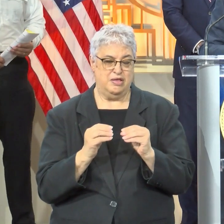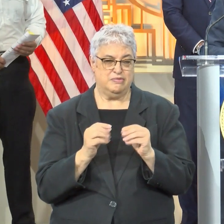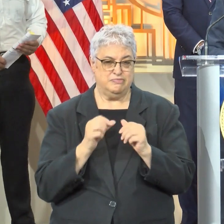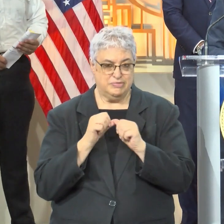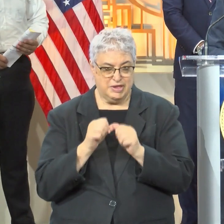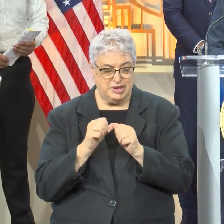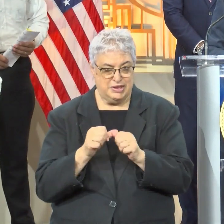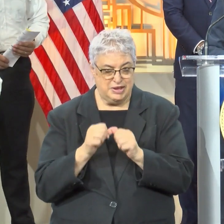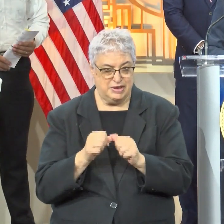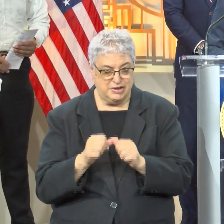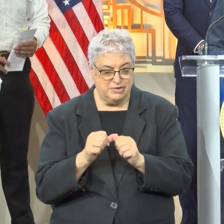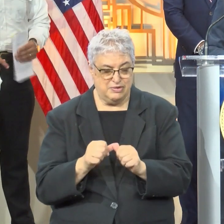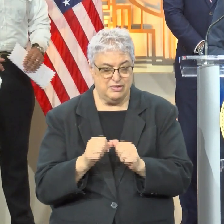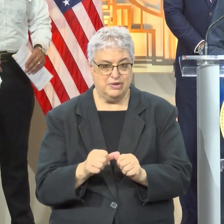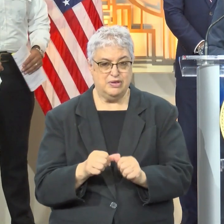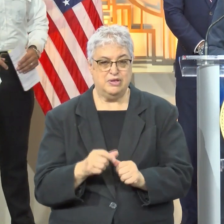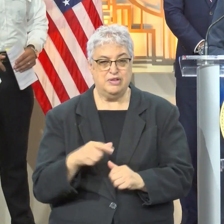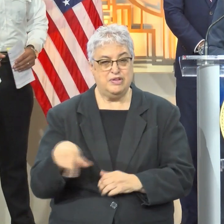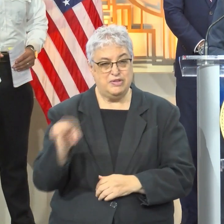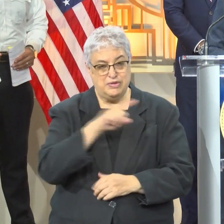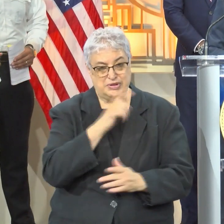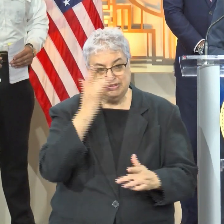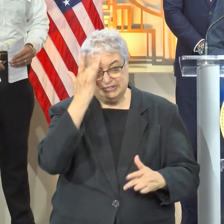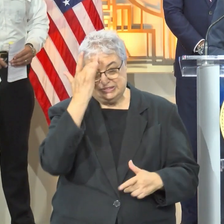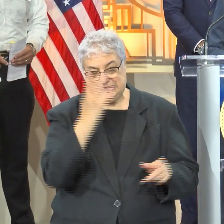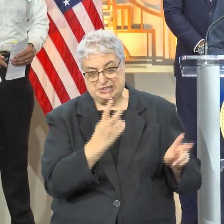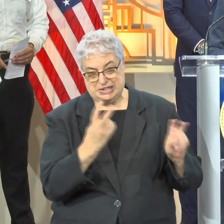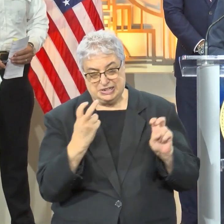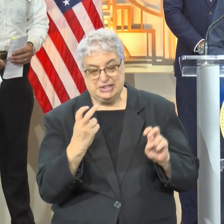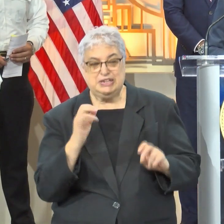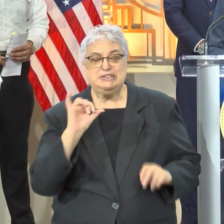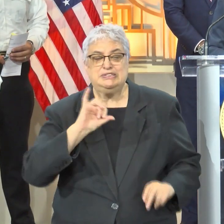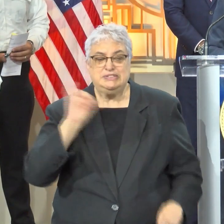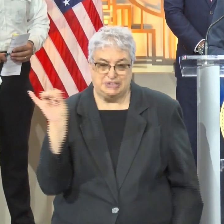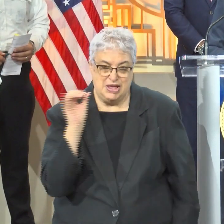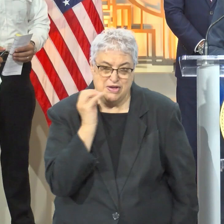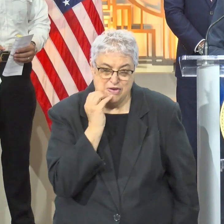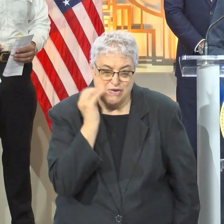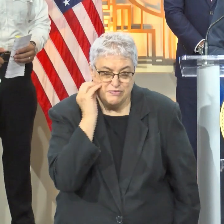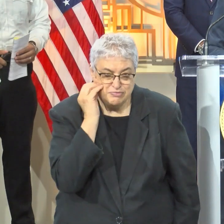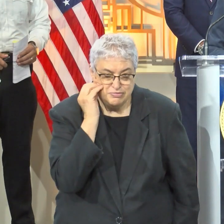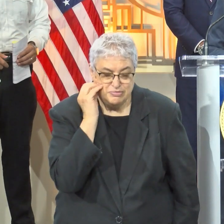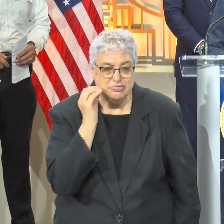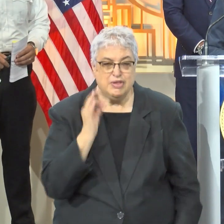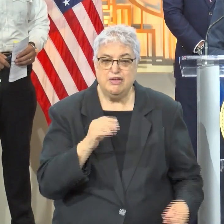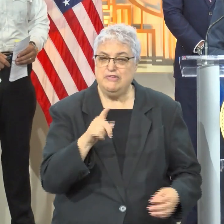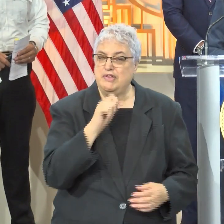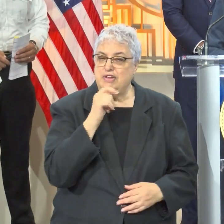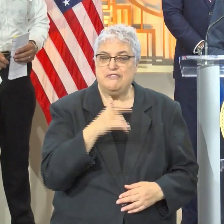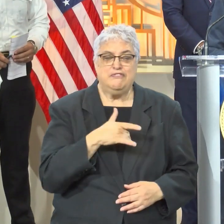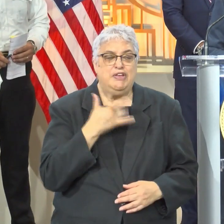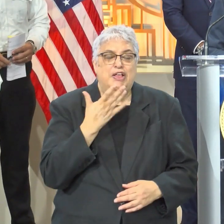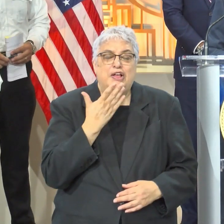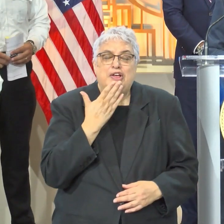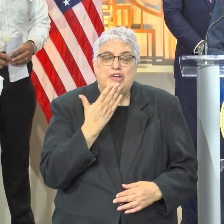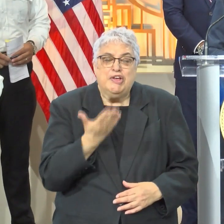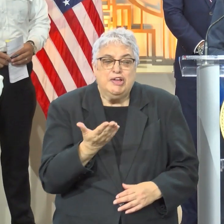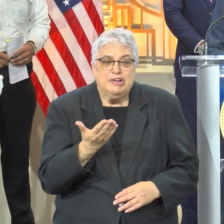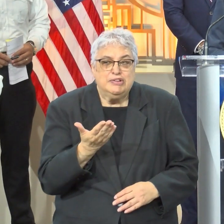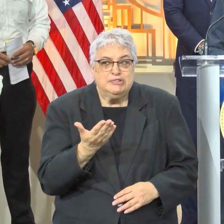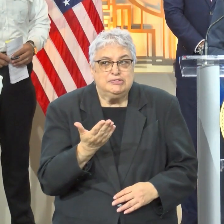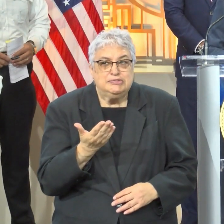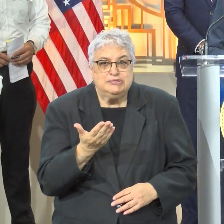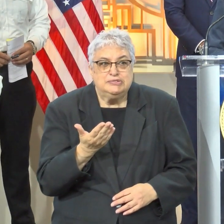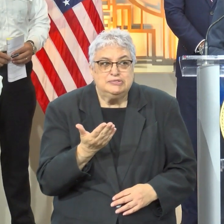And again, if you are sick, please stay home. And if you are not feeling well,